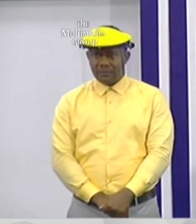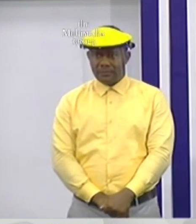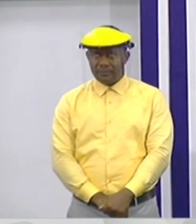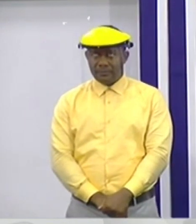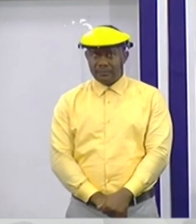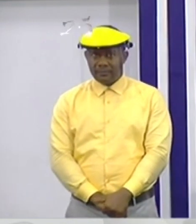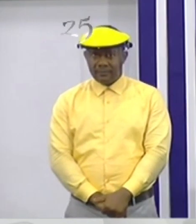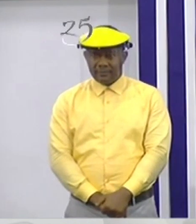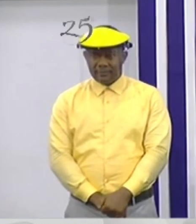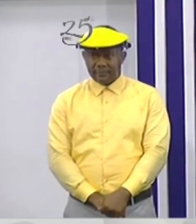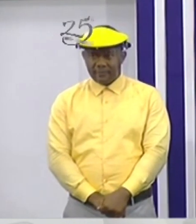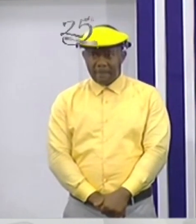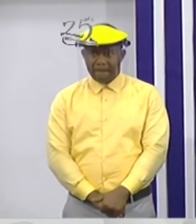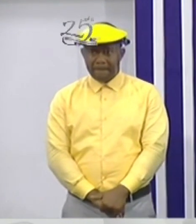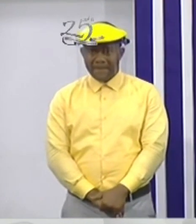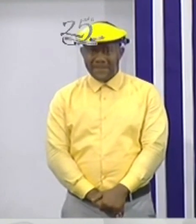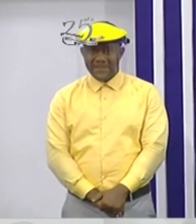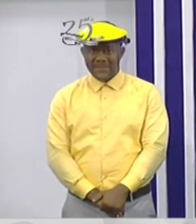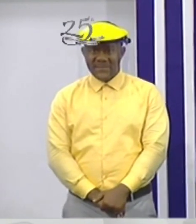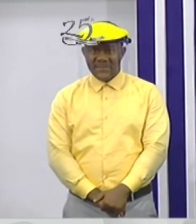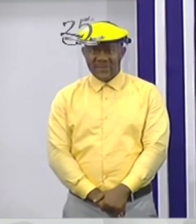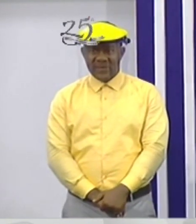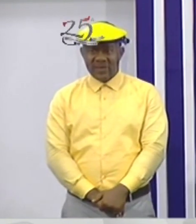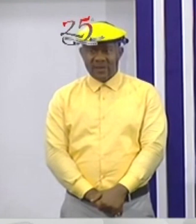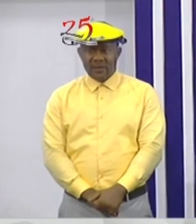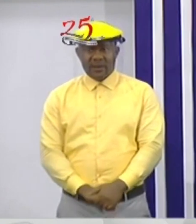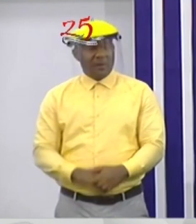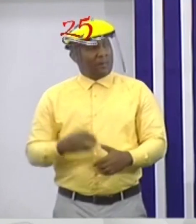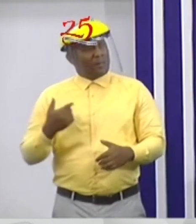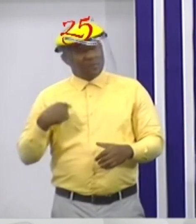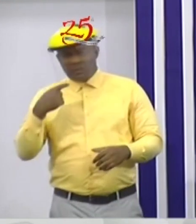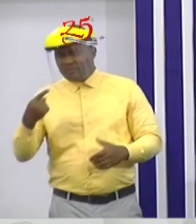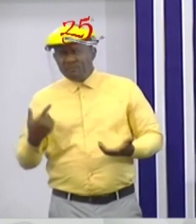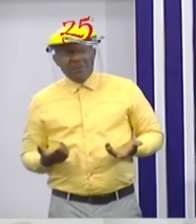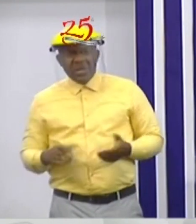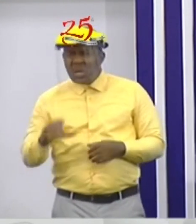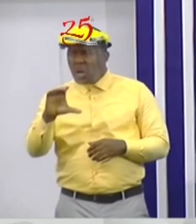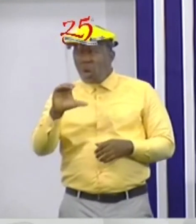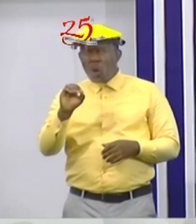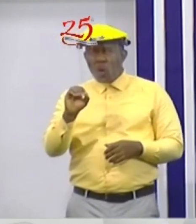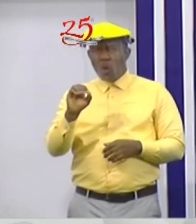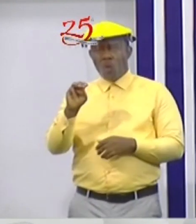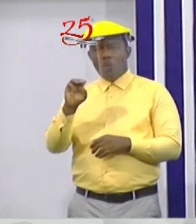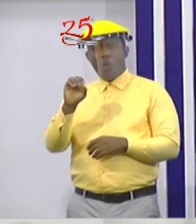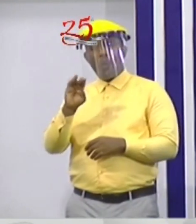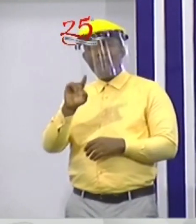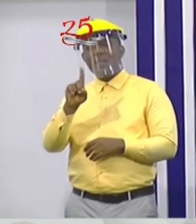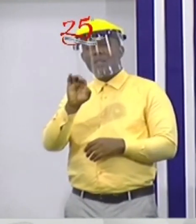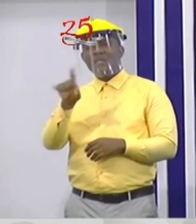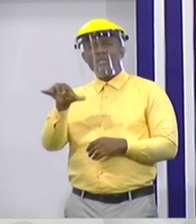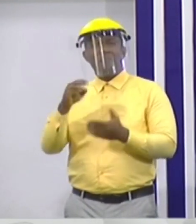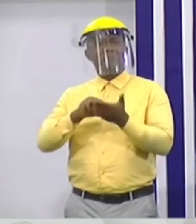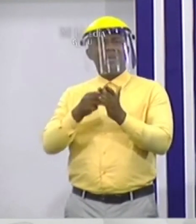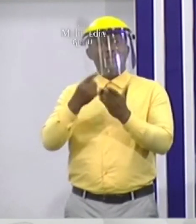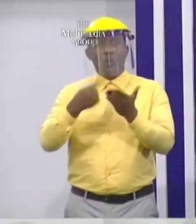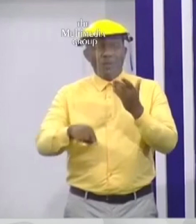There's a part I need you to reiterate for us. What do you mean when you say this big word, comorbidities? What does the word comorbidity